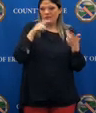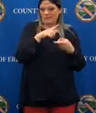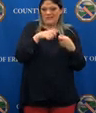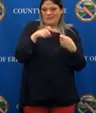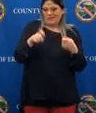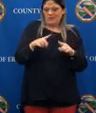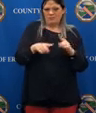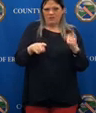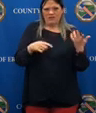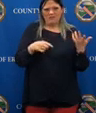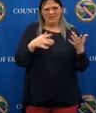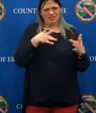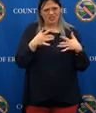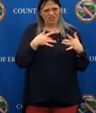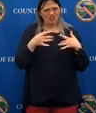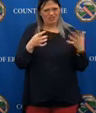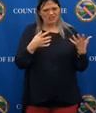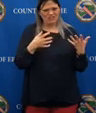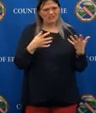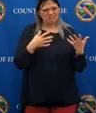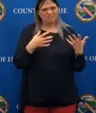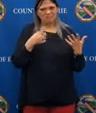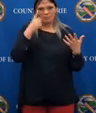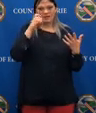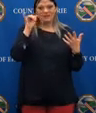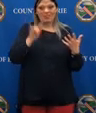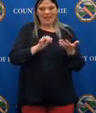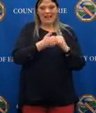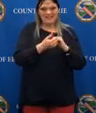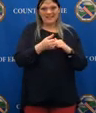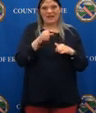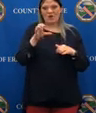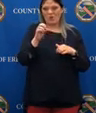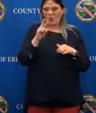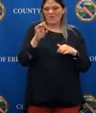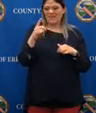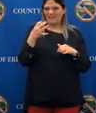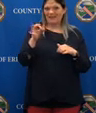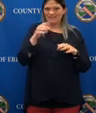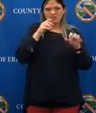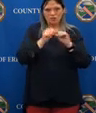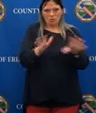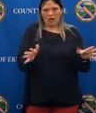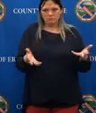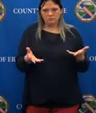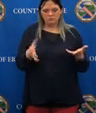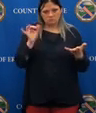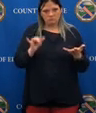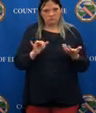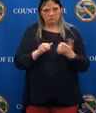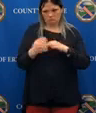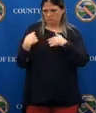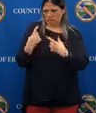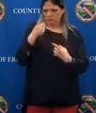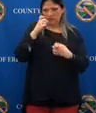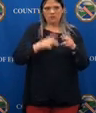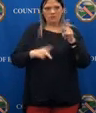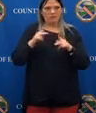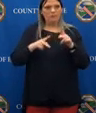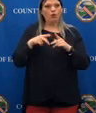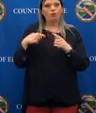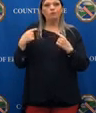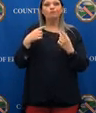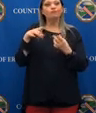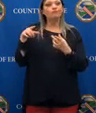be disconcerting because this is how the COVID-19 has been spread across the entire community, is through people traveling.